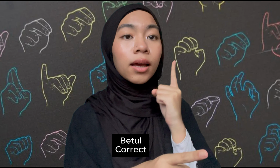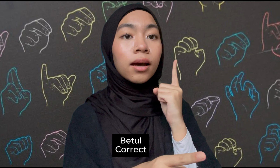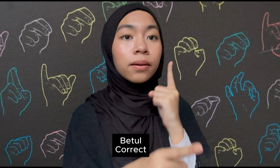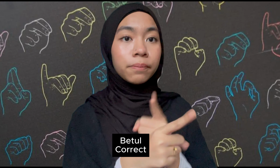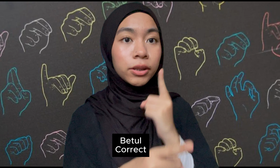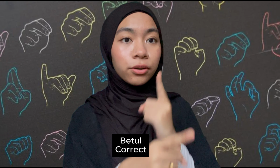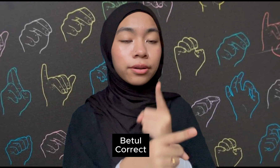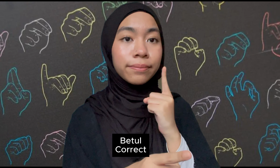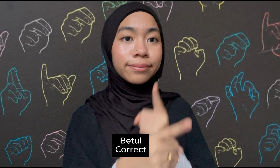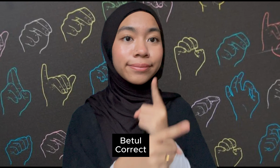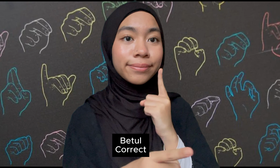Betul.